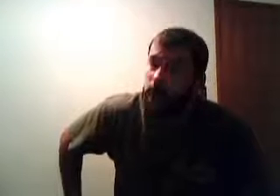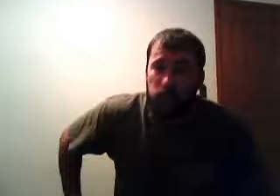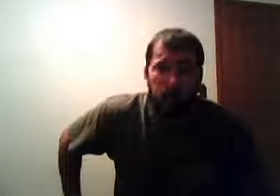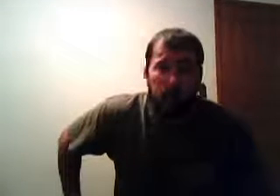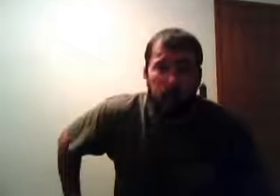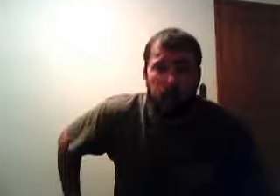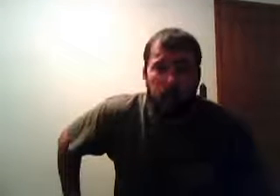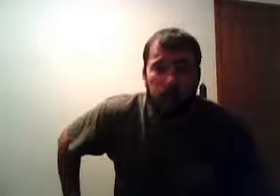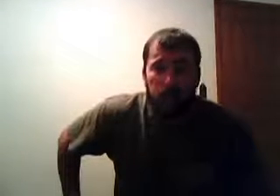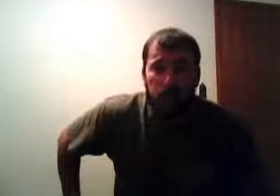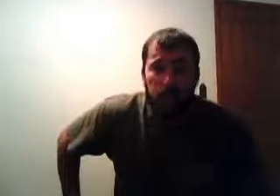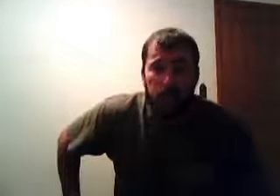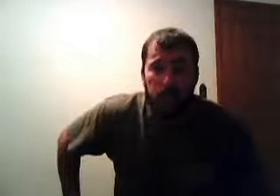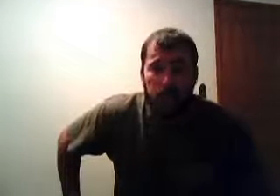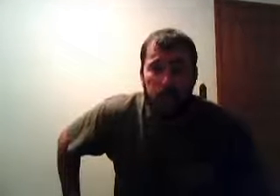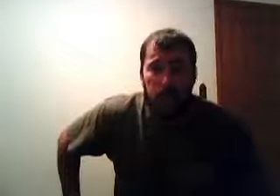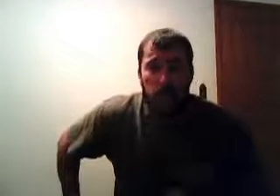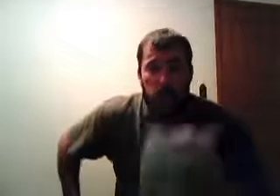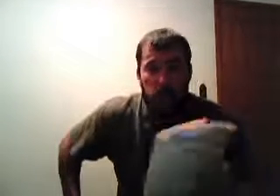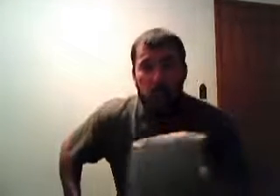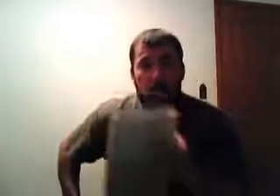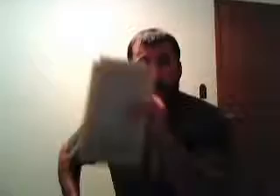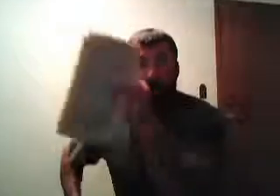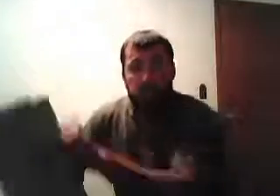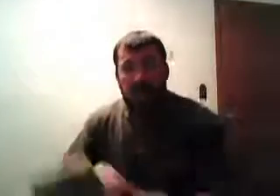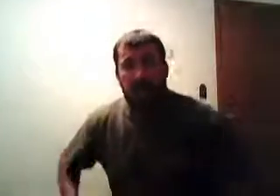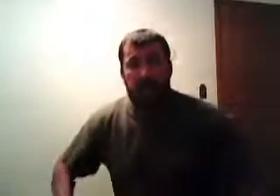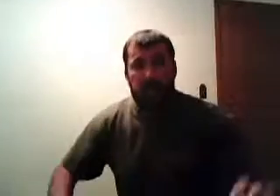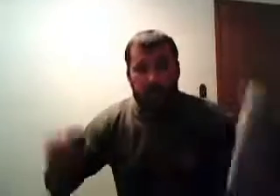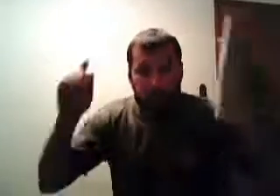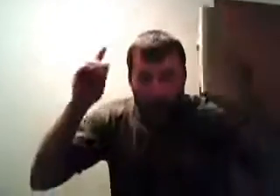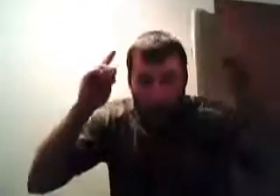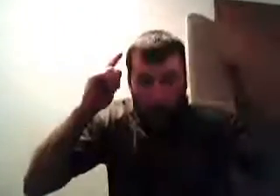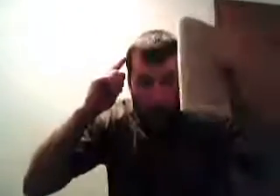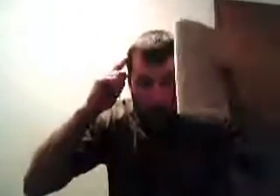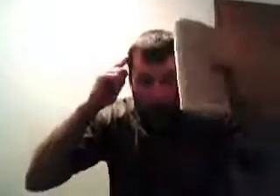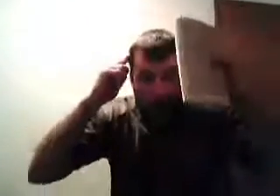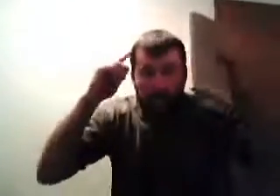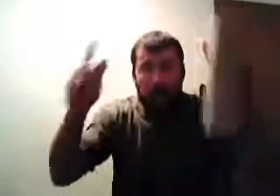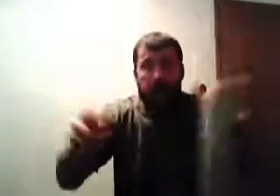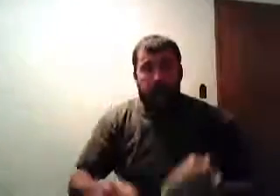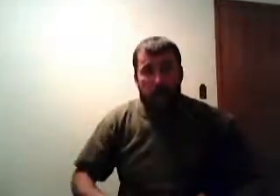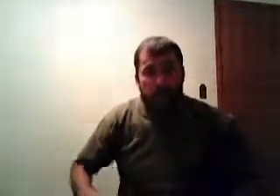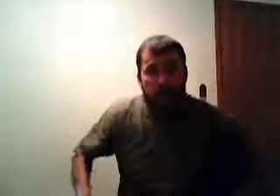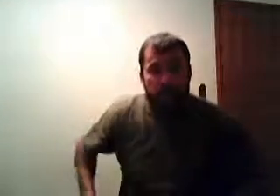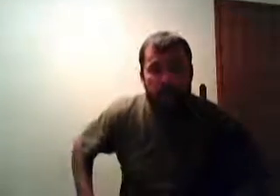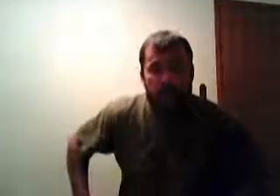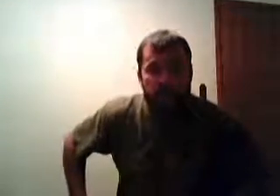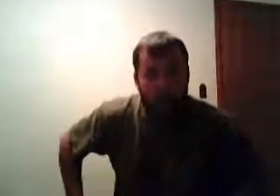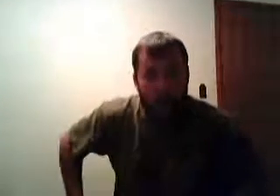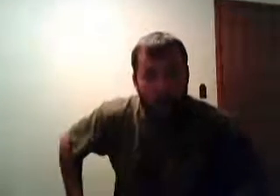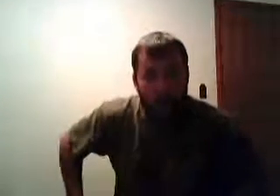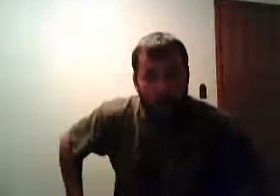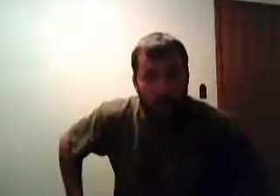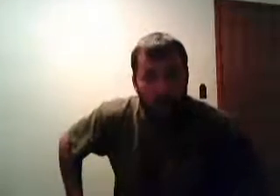that's what we got to do. And the conductor is you, and is me, and is every independent thinking American citizen that's had enough of this garbage.